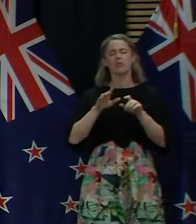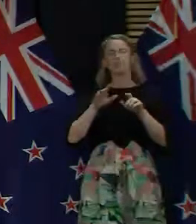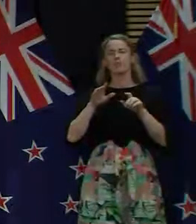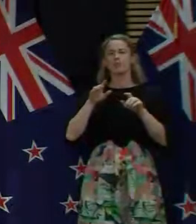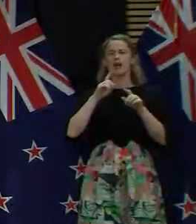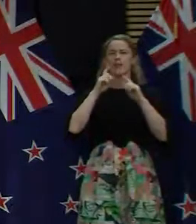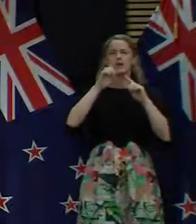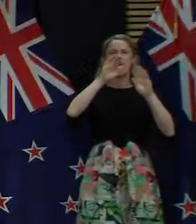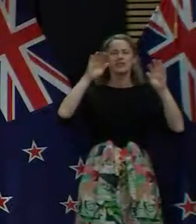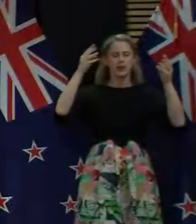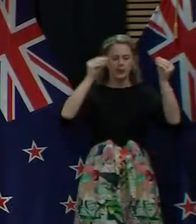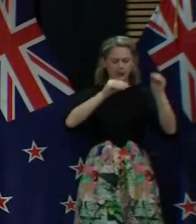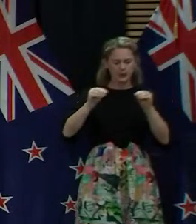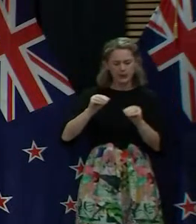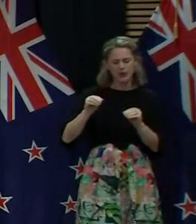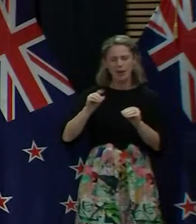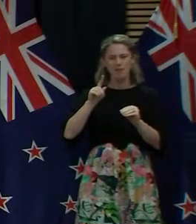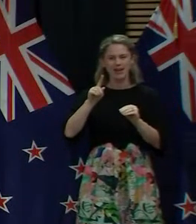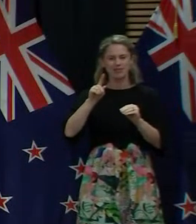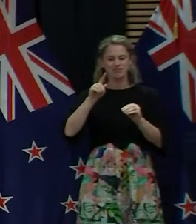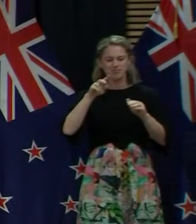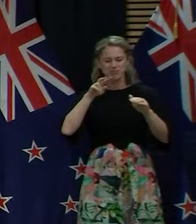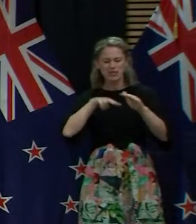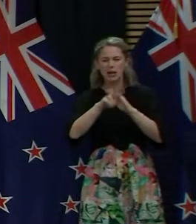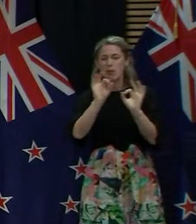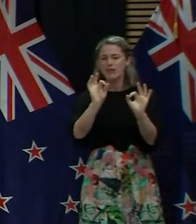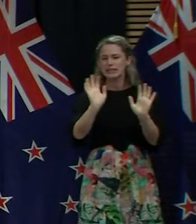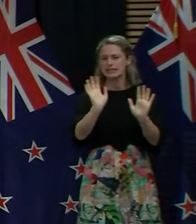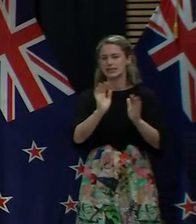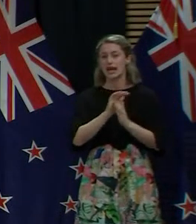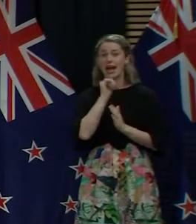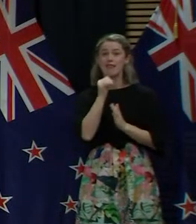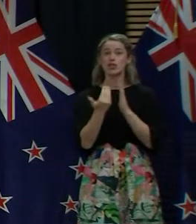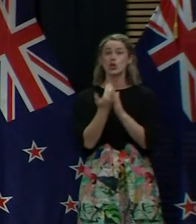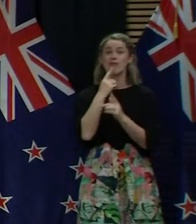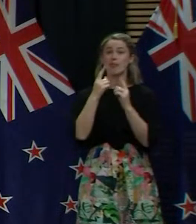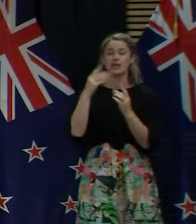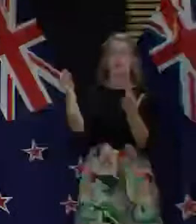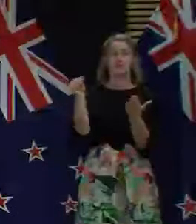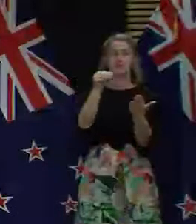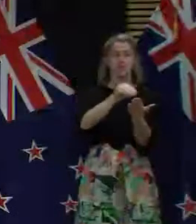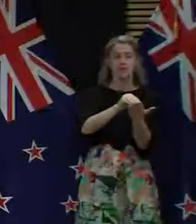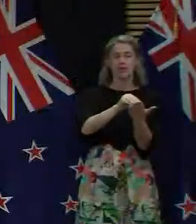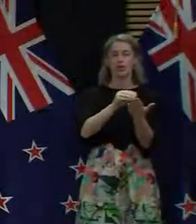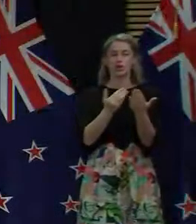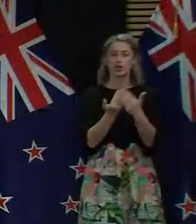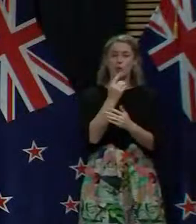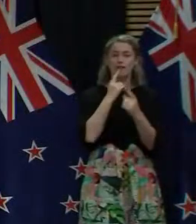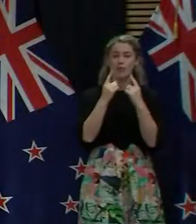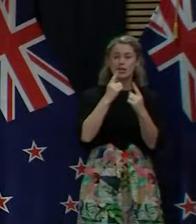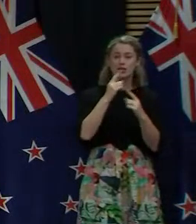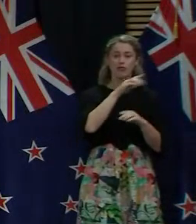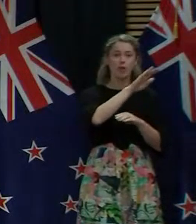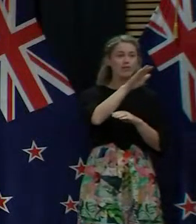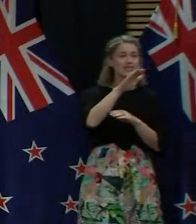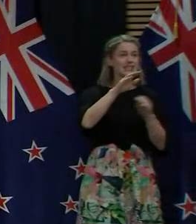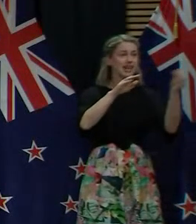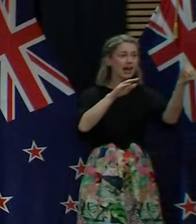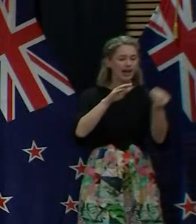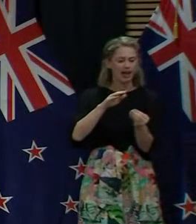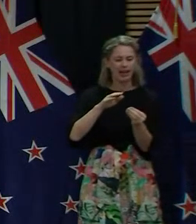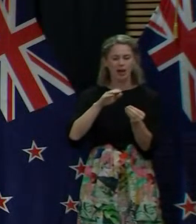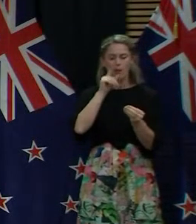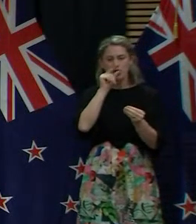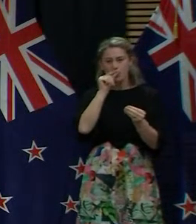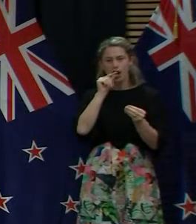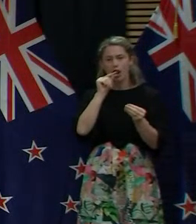from overseas, there's still many uncertainties. If new information does come to light, new information from overseas, our